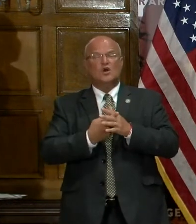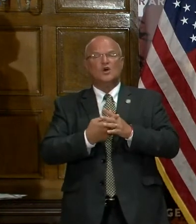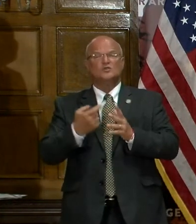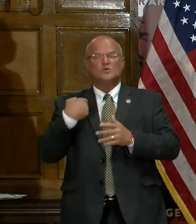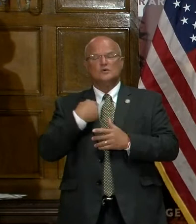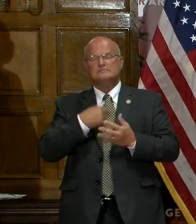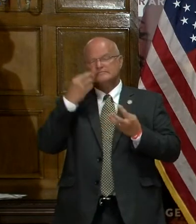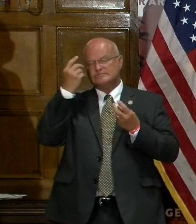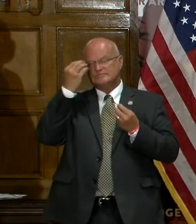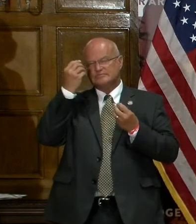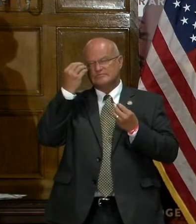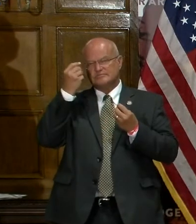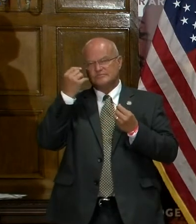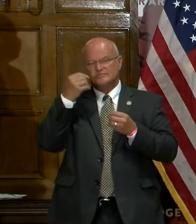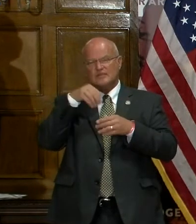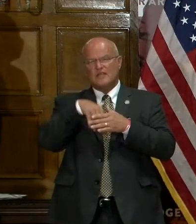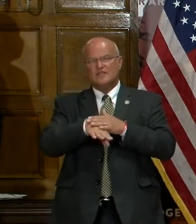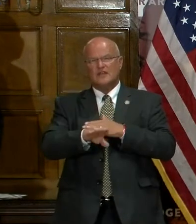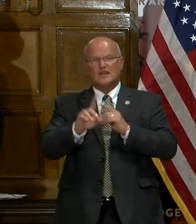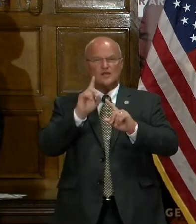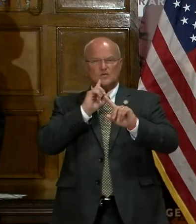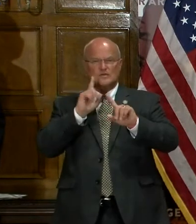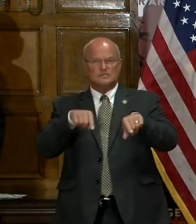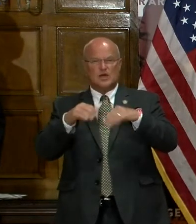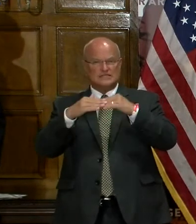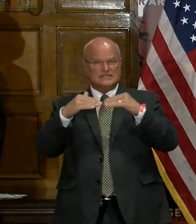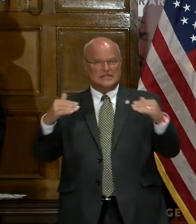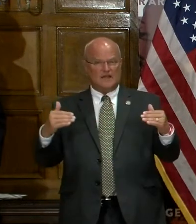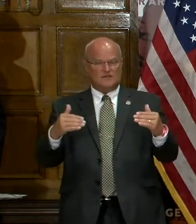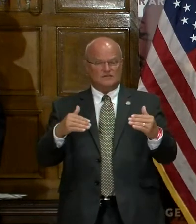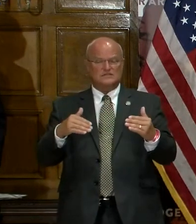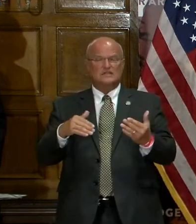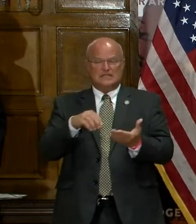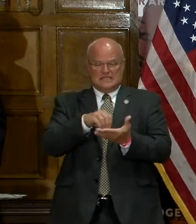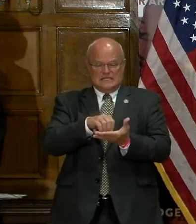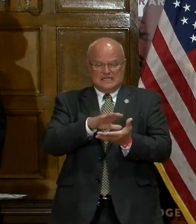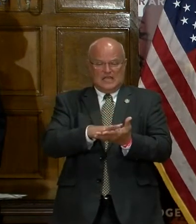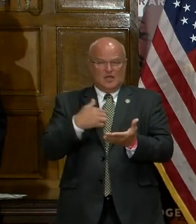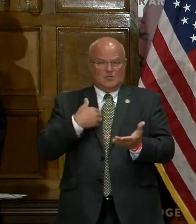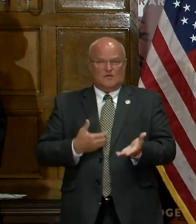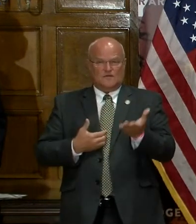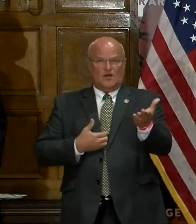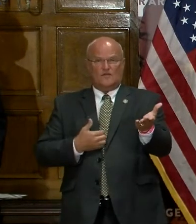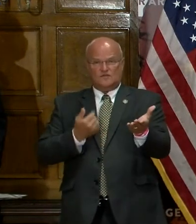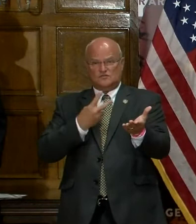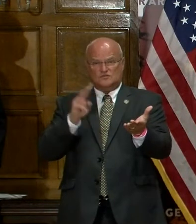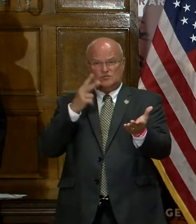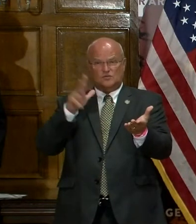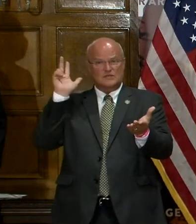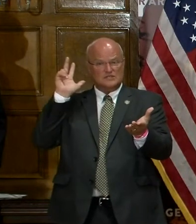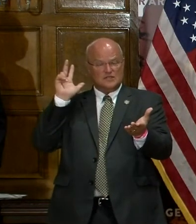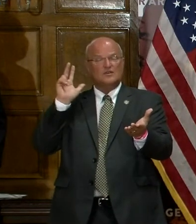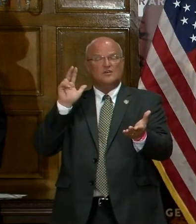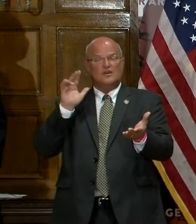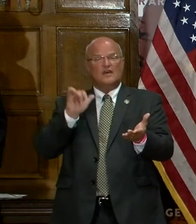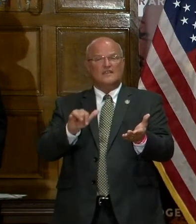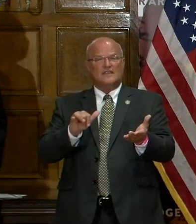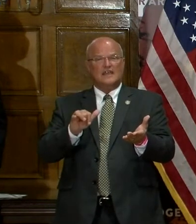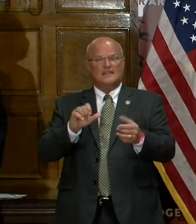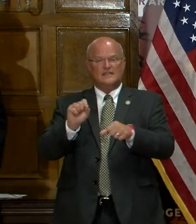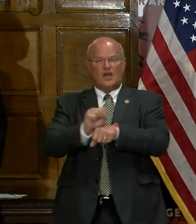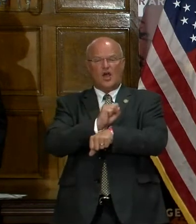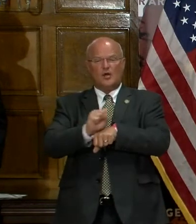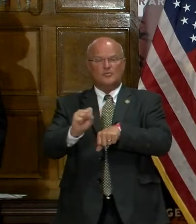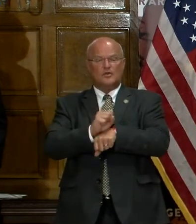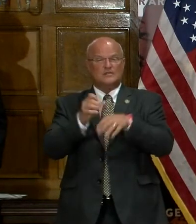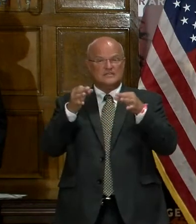factor into the response levels, the document that we issued several weeks ago, so that those